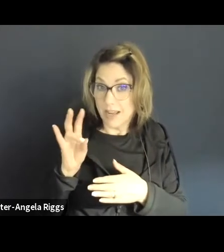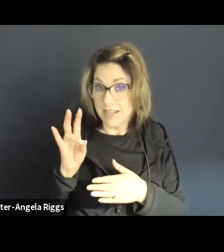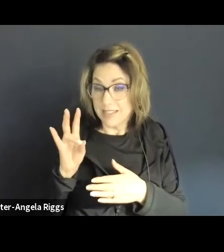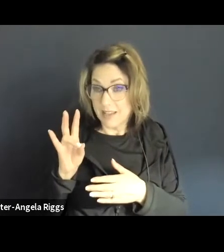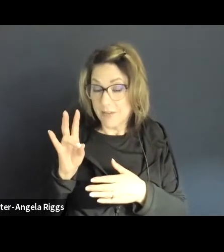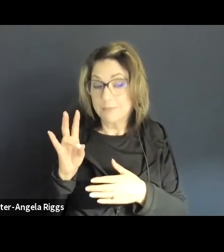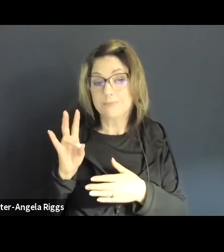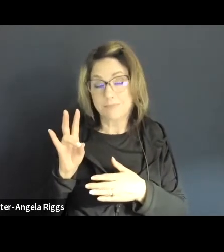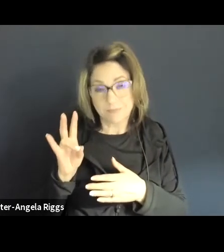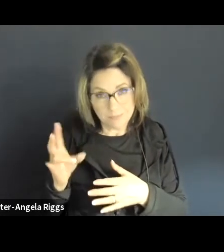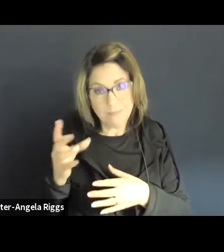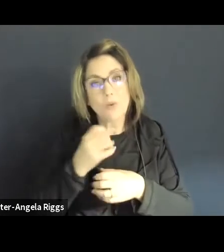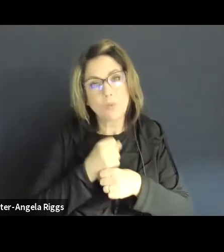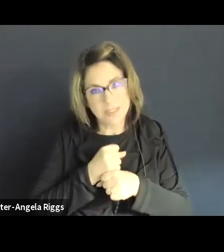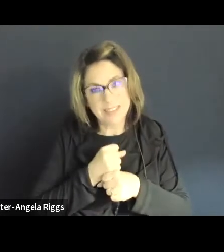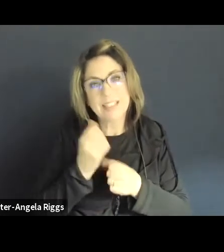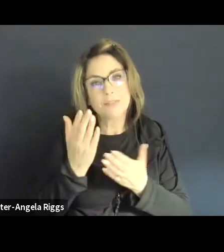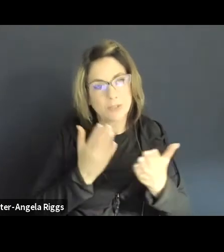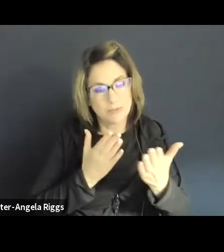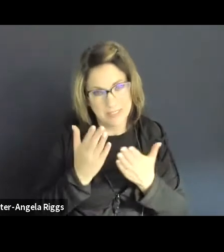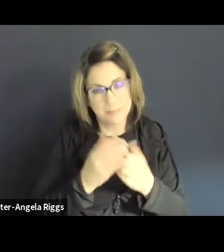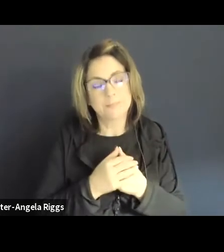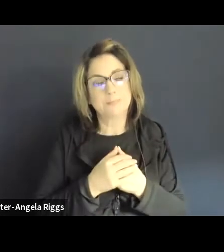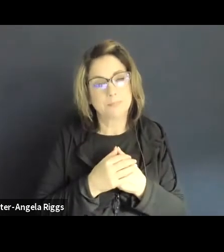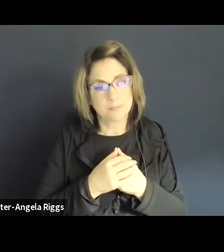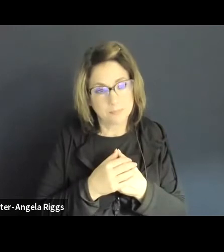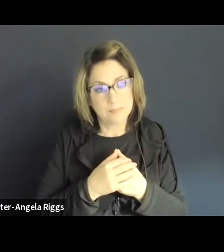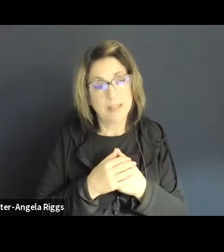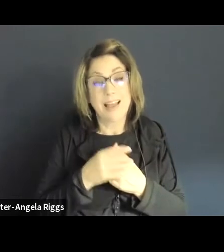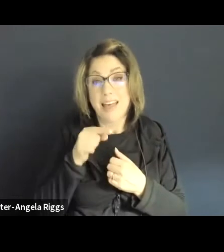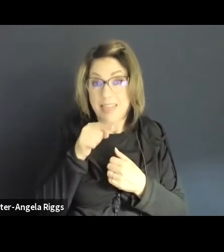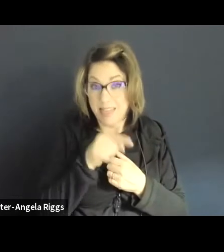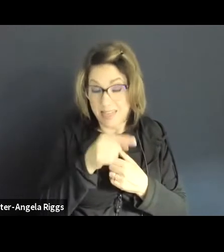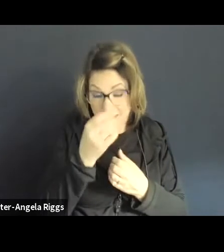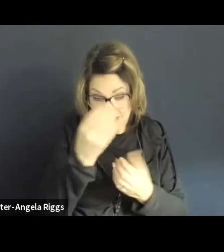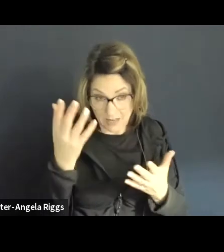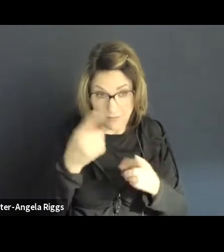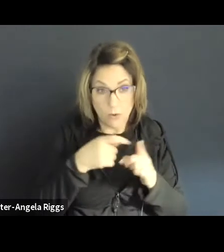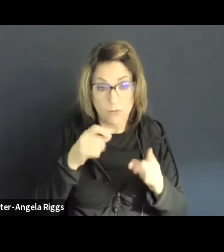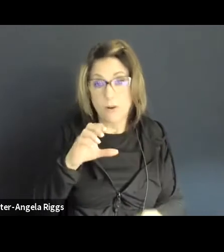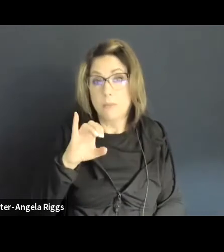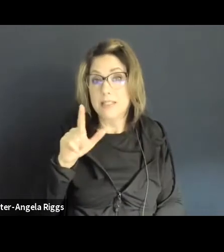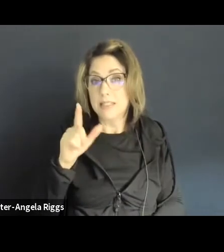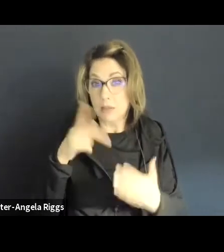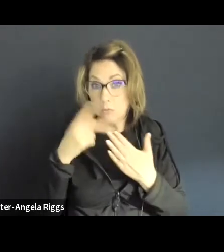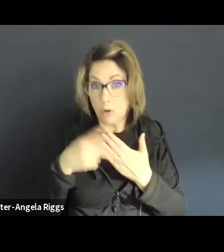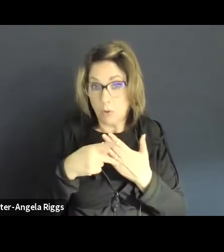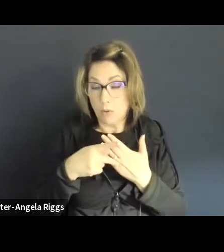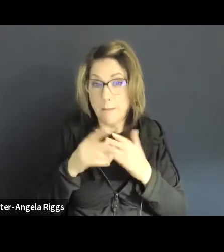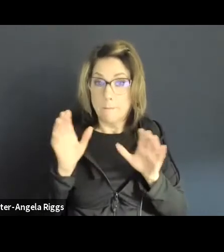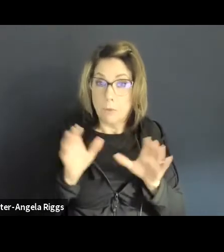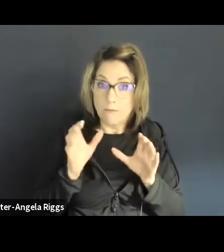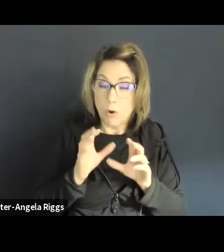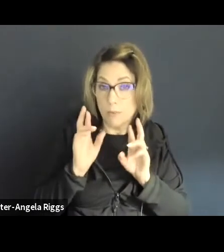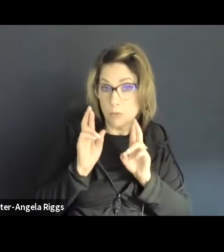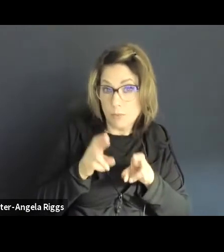50,197 of those individuals actually received the service. This information comes from the CILS program performance reports